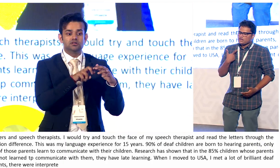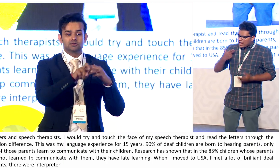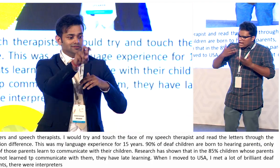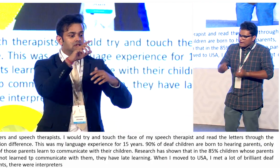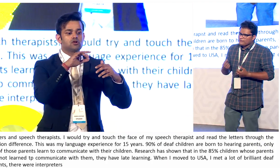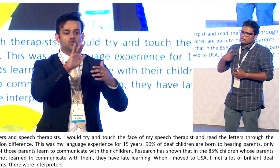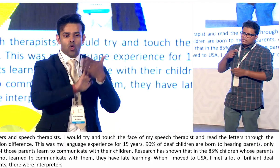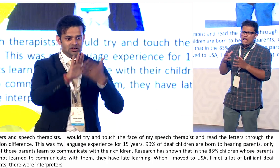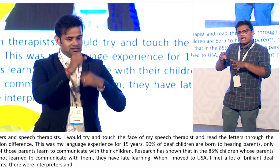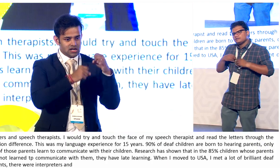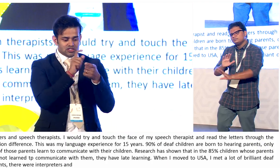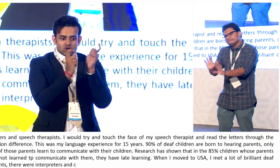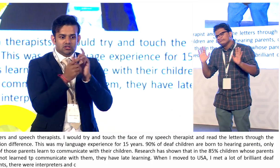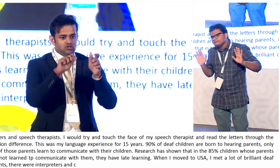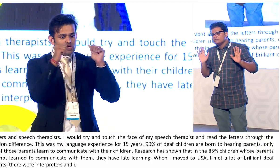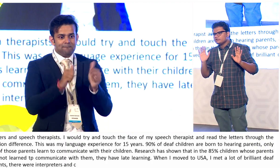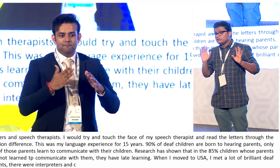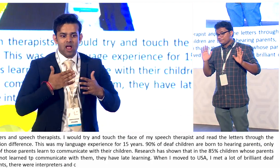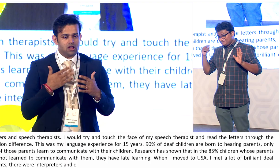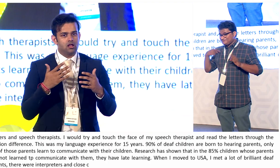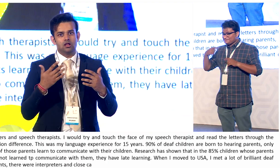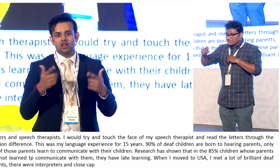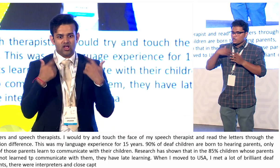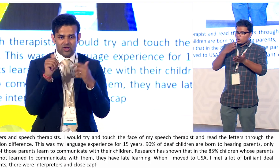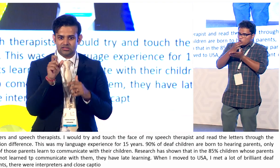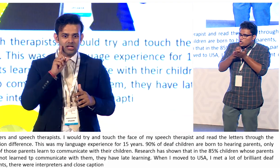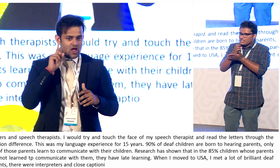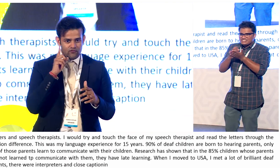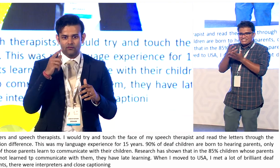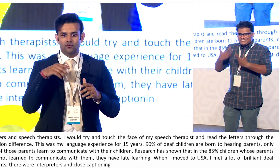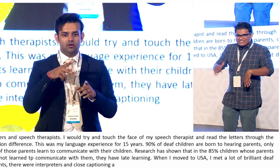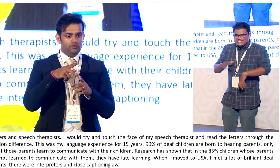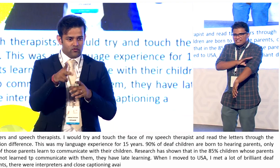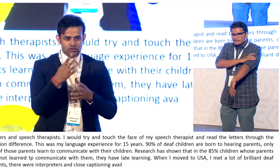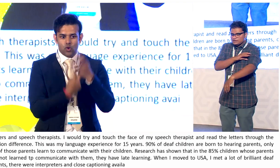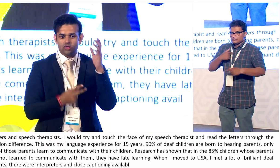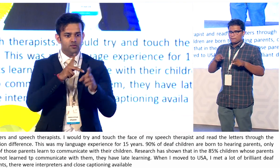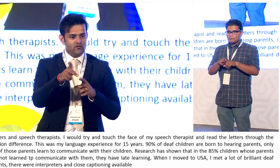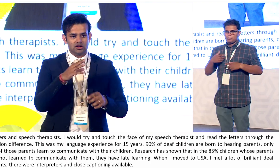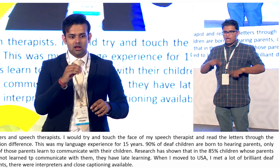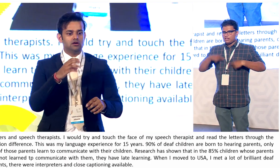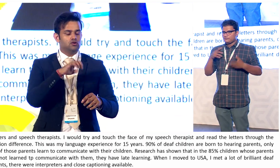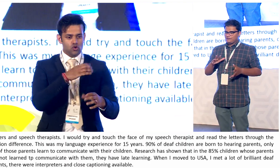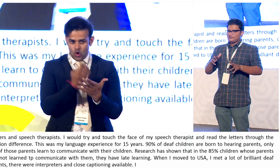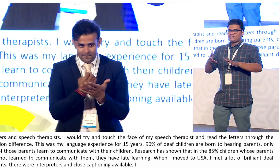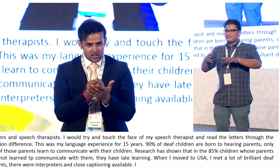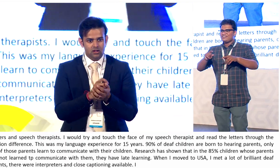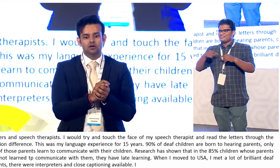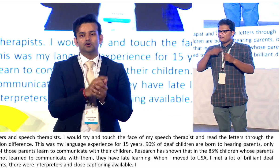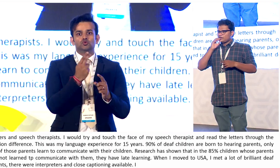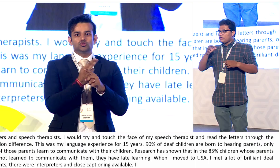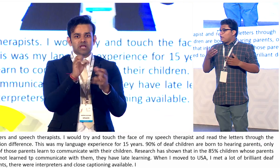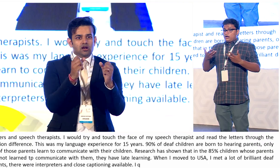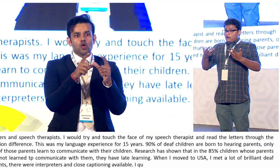from there. So throughout my journey in my college years, those college years shaped my life, my identity, professionally and